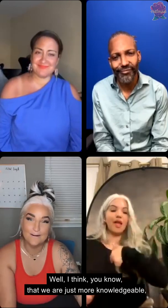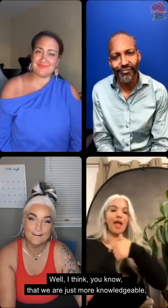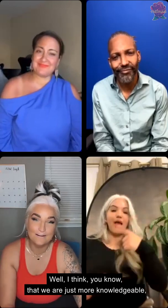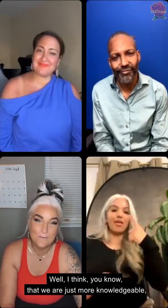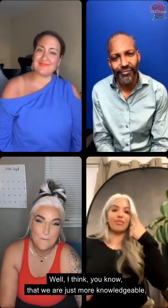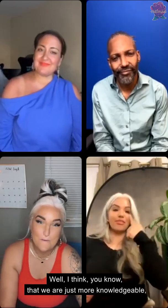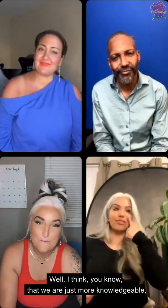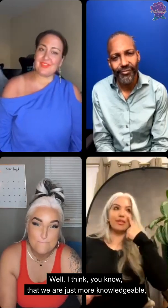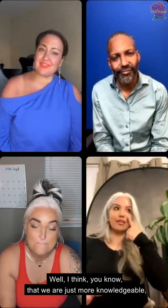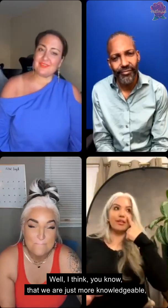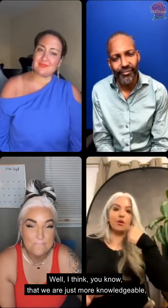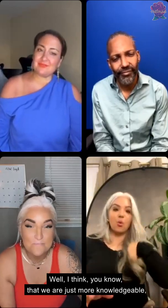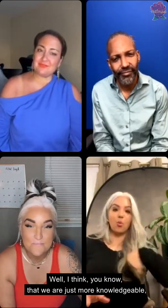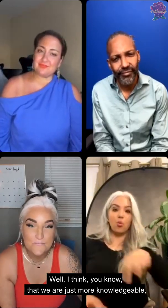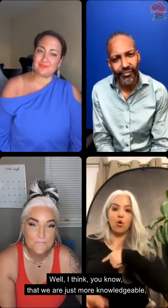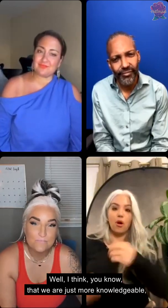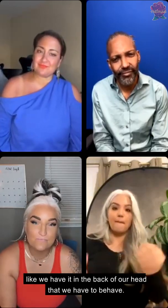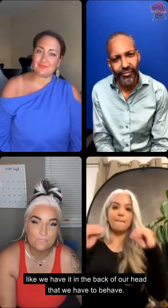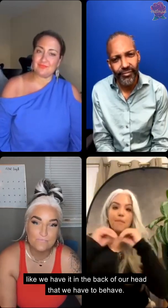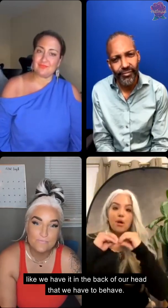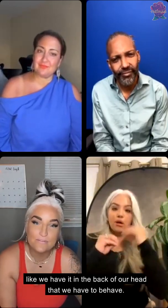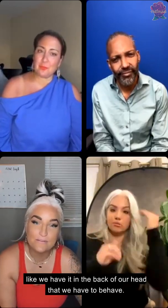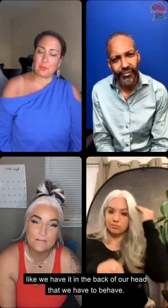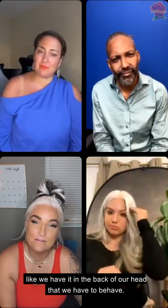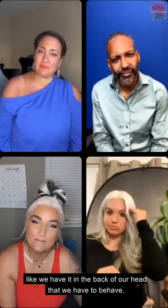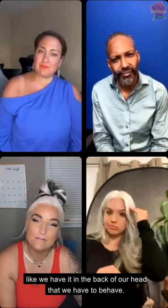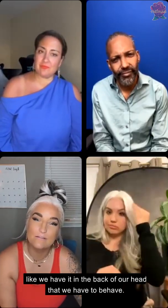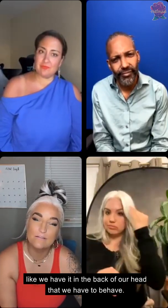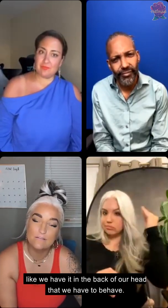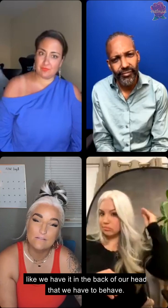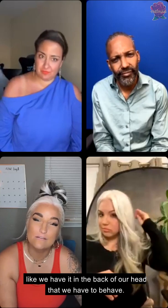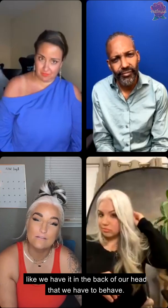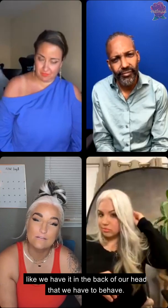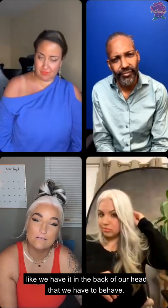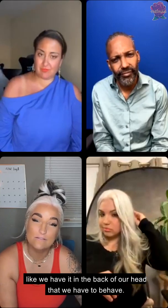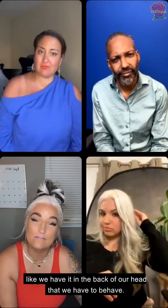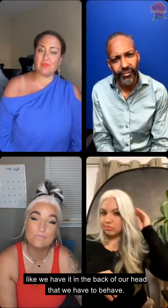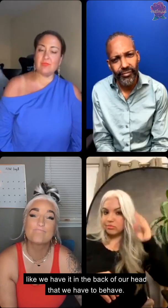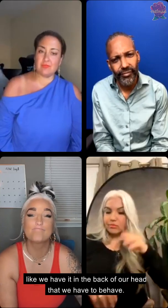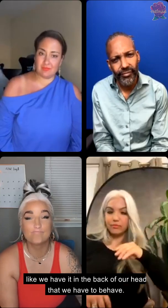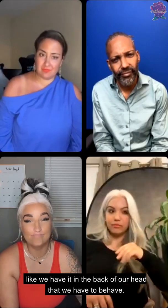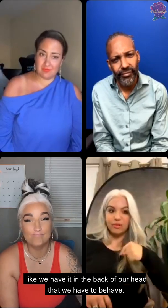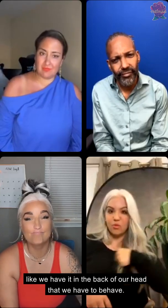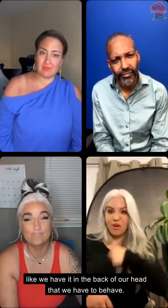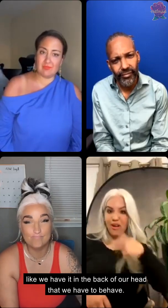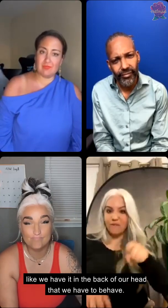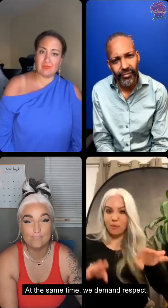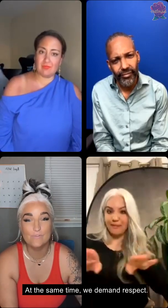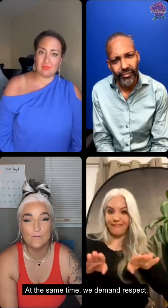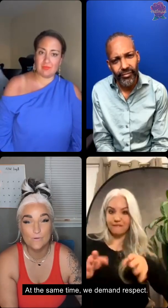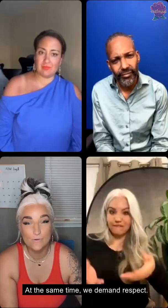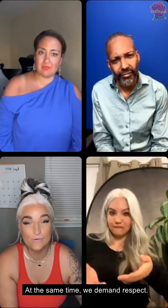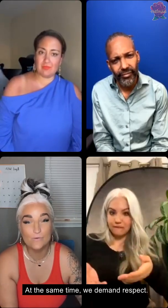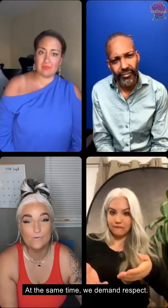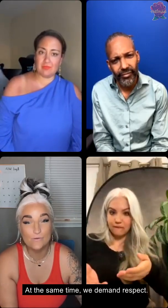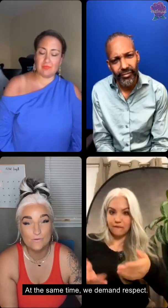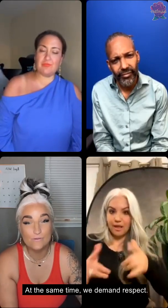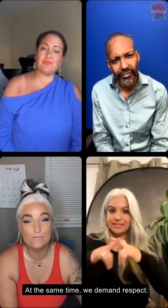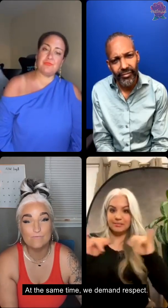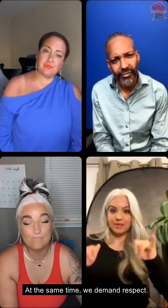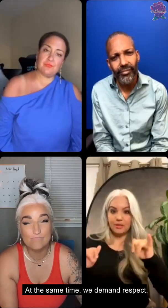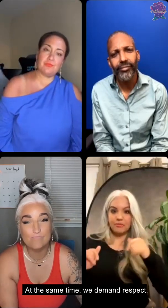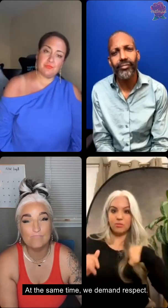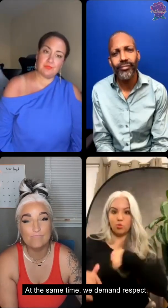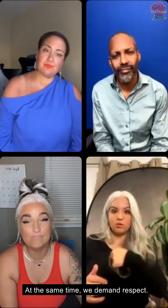Well, I think, that we are just more knowledgeable. Like we have it in the back of our head that we have to behave. At the